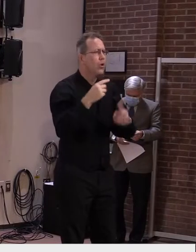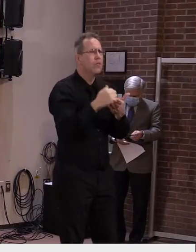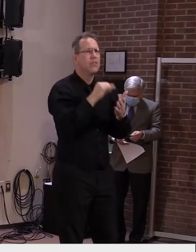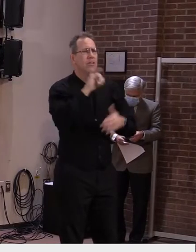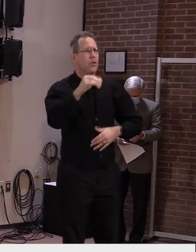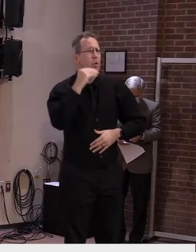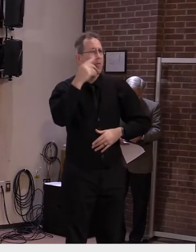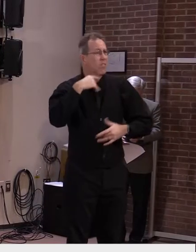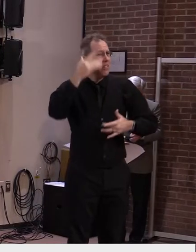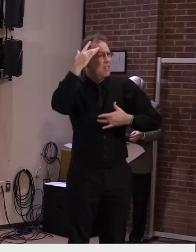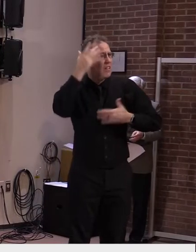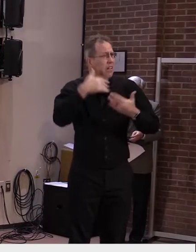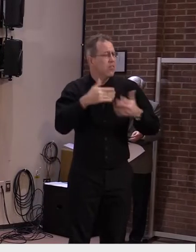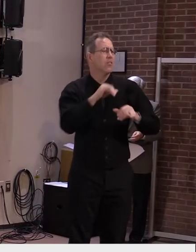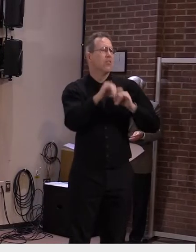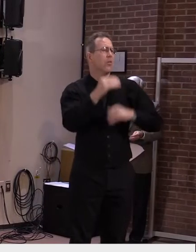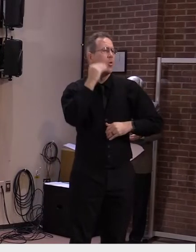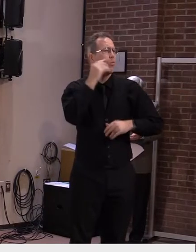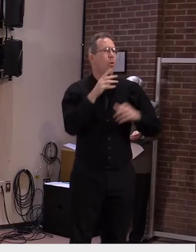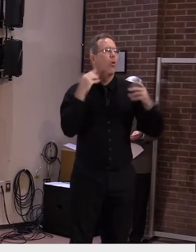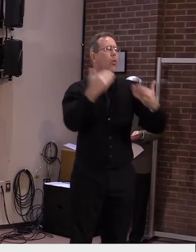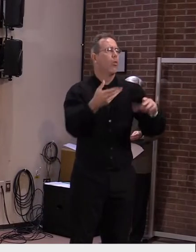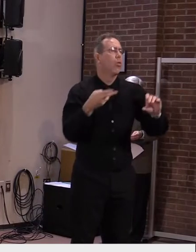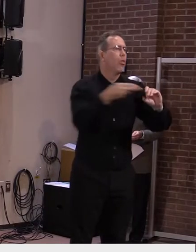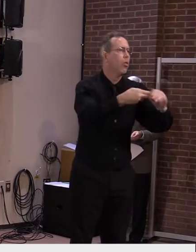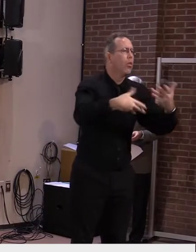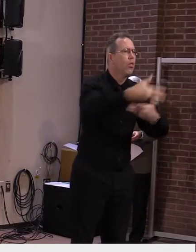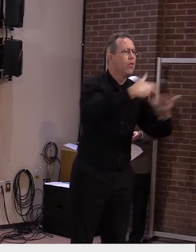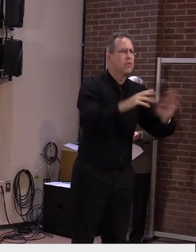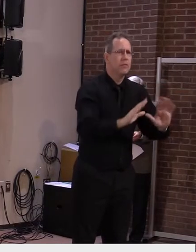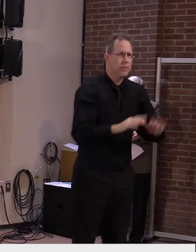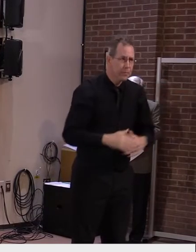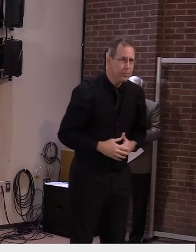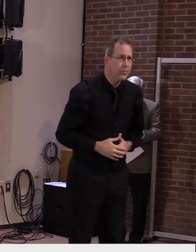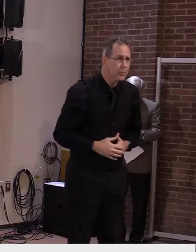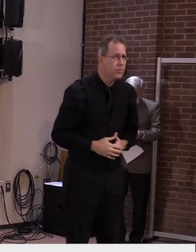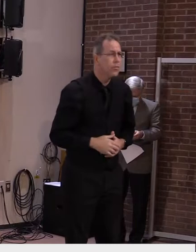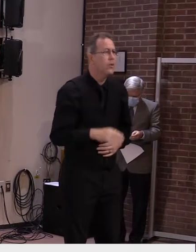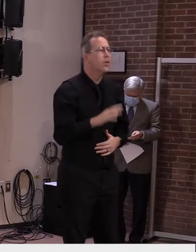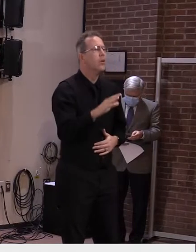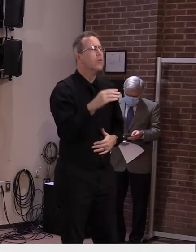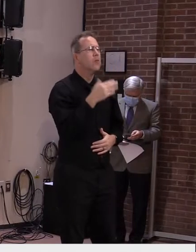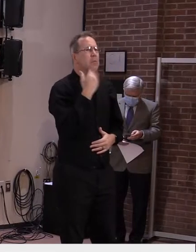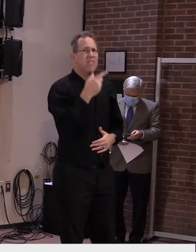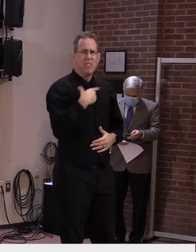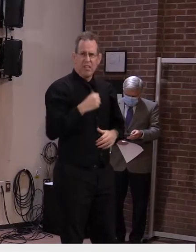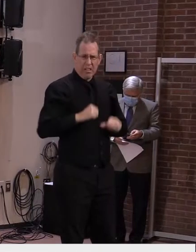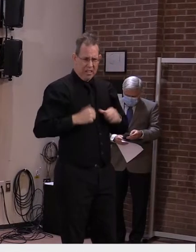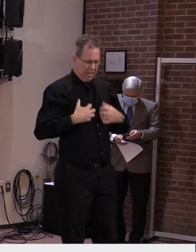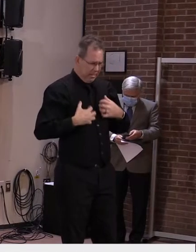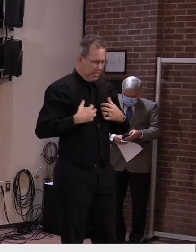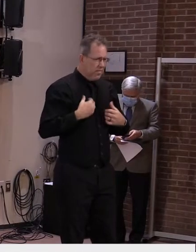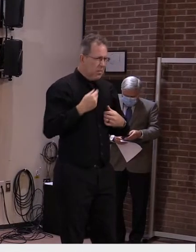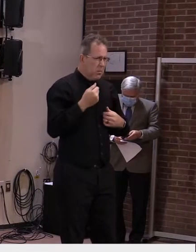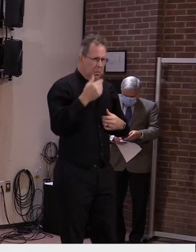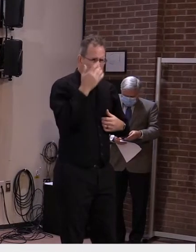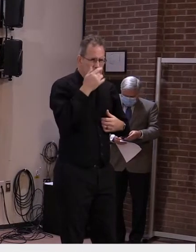minor symptoms or something feels off, err on the side of caution. Get tested and stay